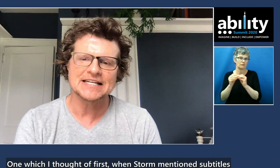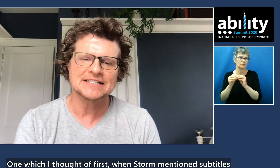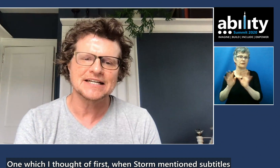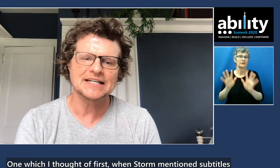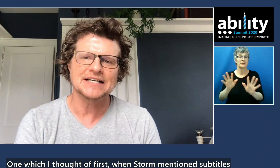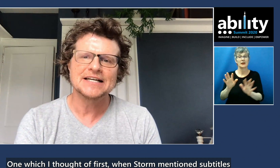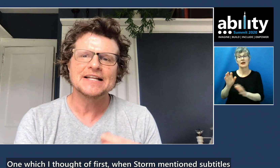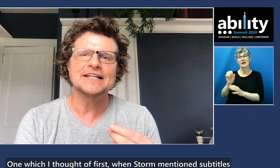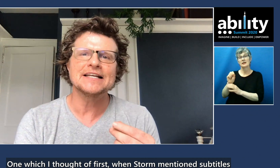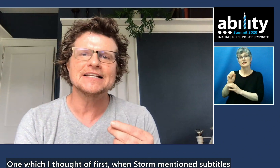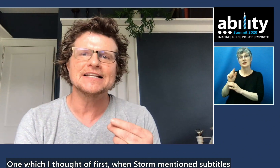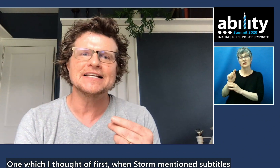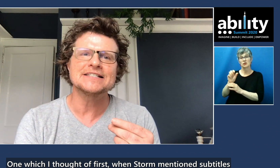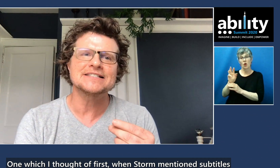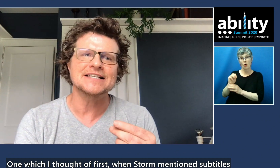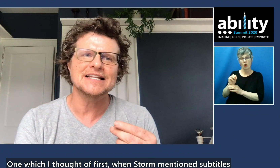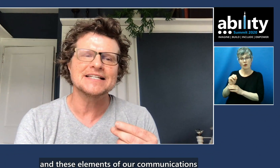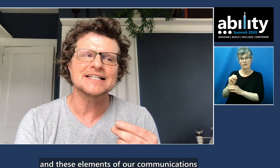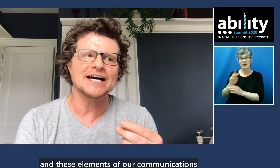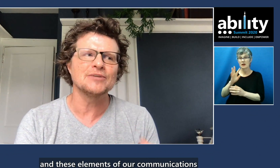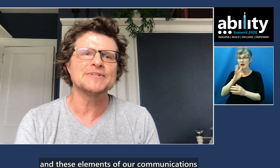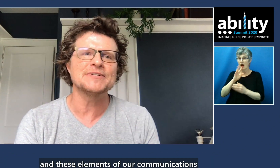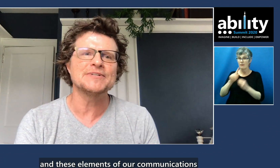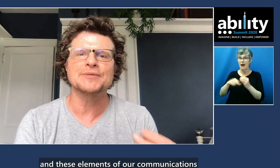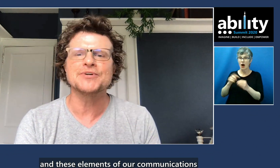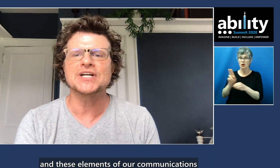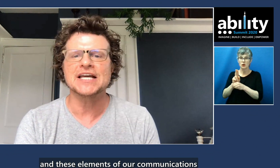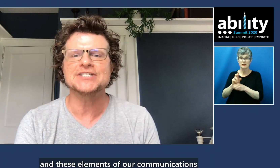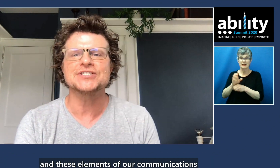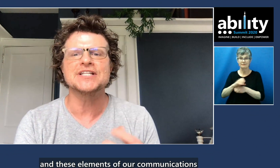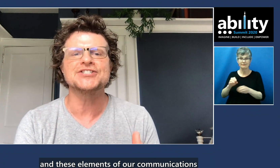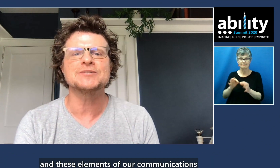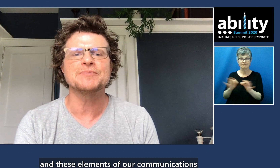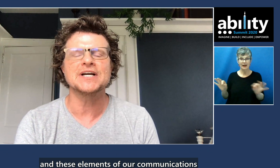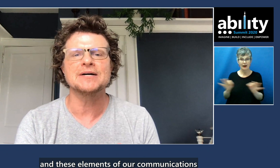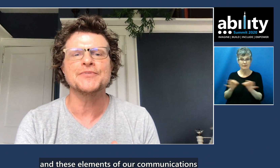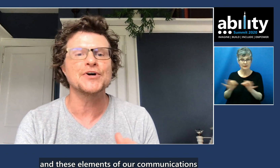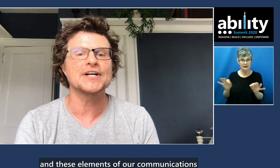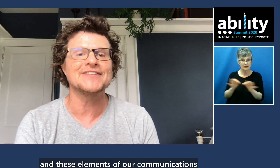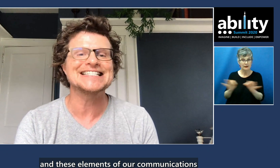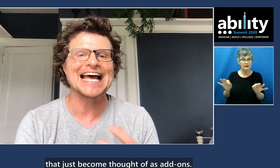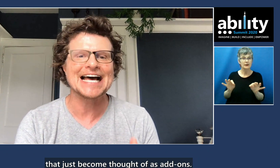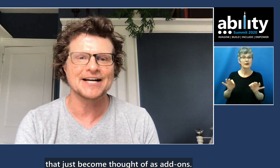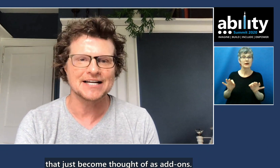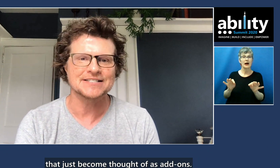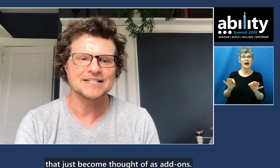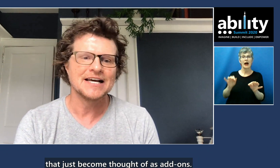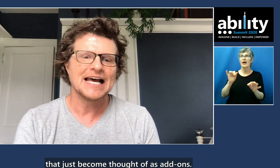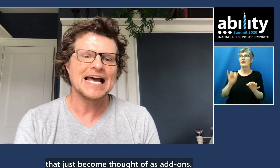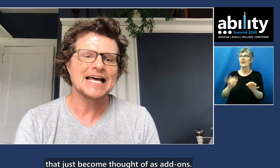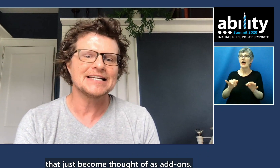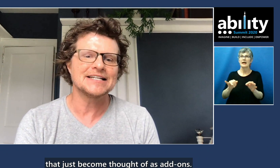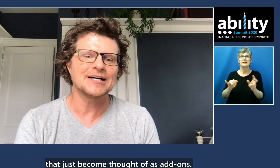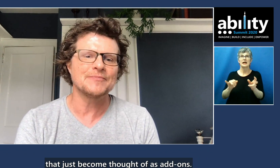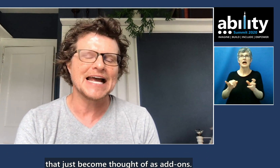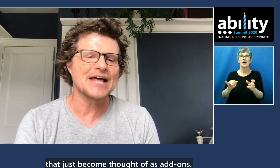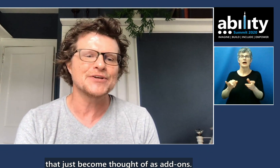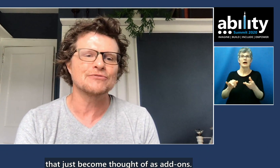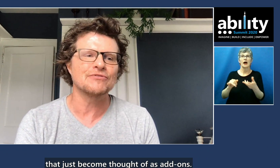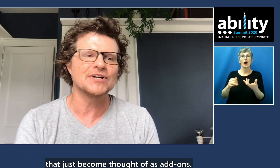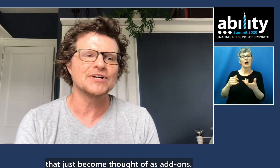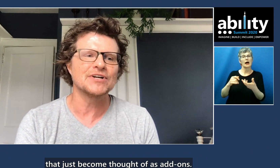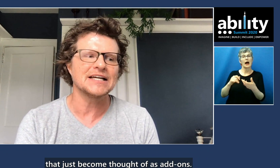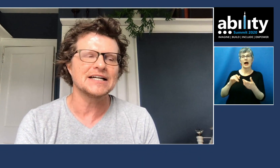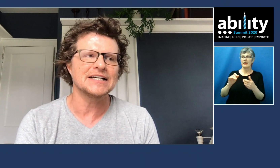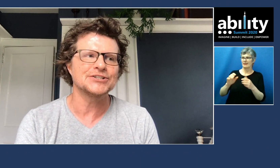subtitles and these elements of our communications that just become thought of as add-ons. And